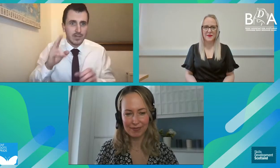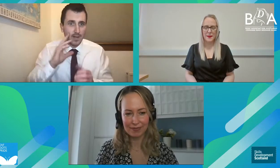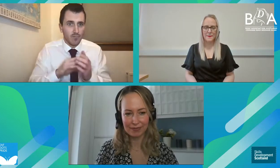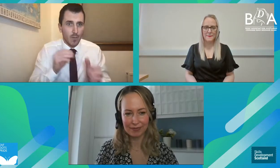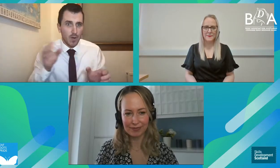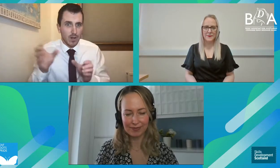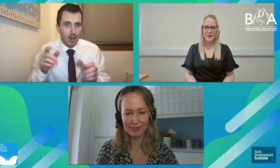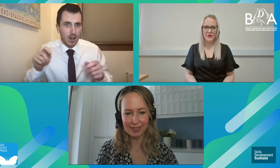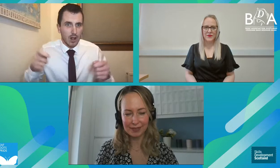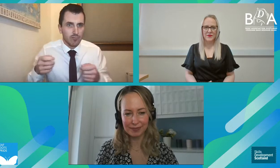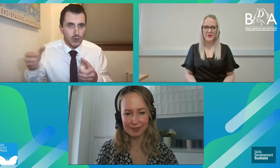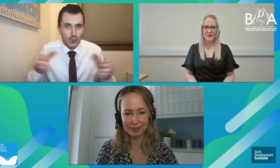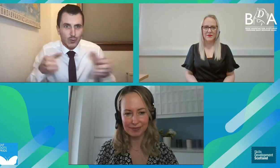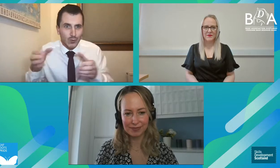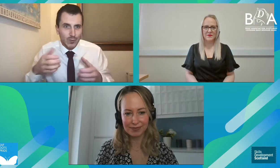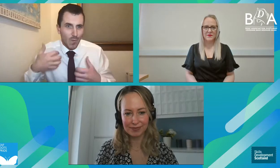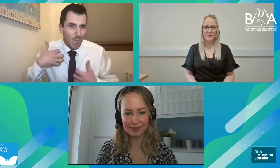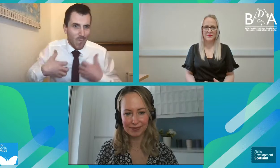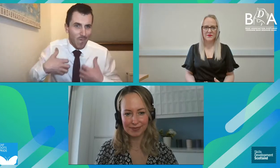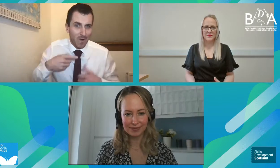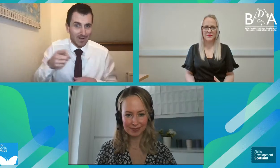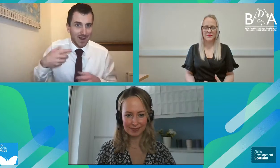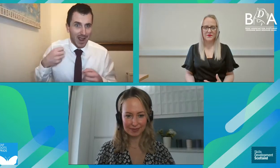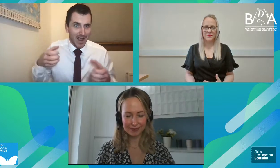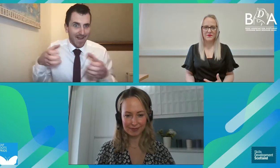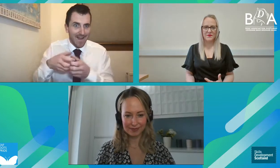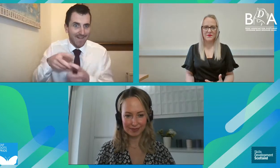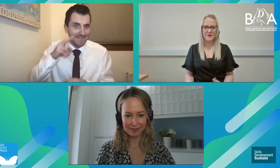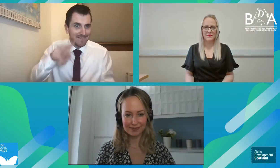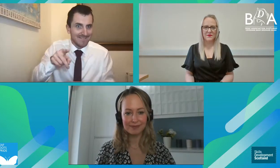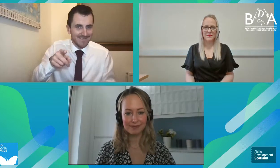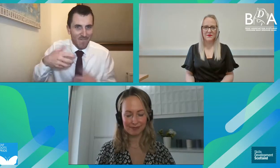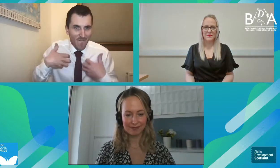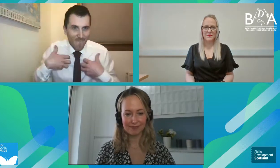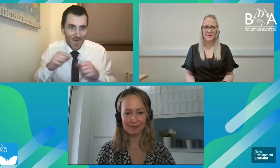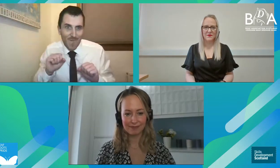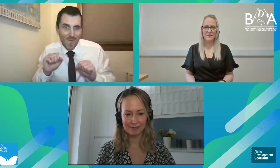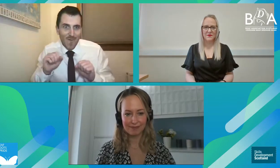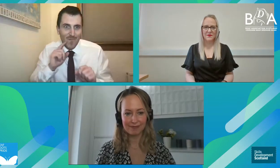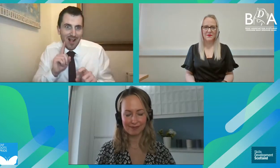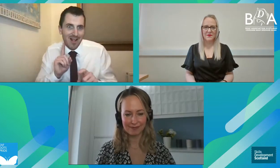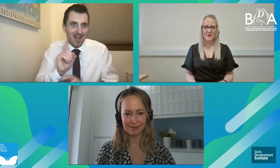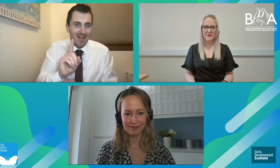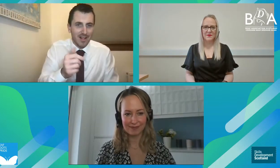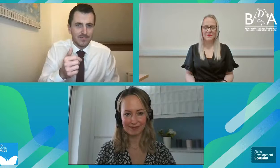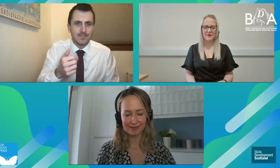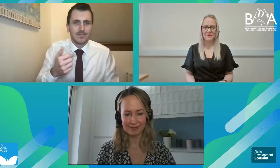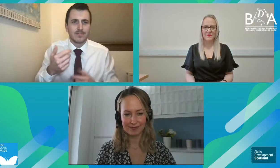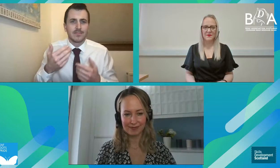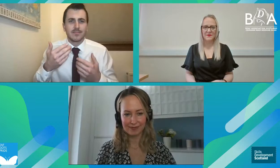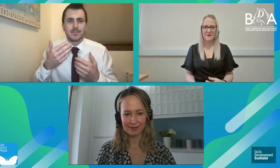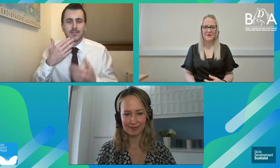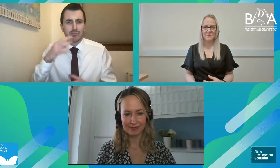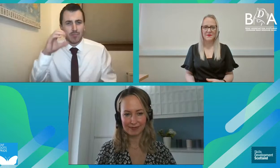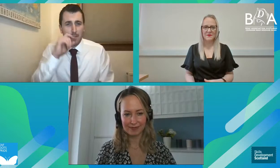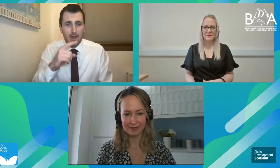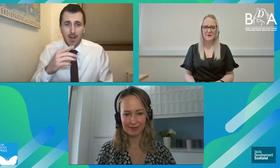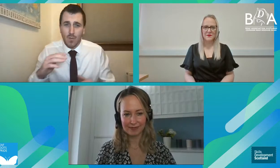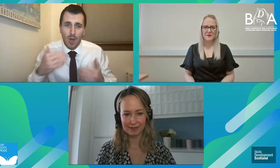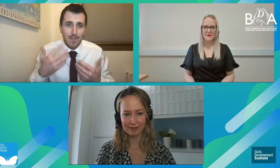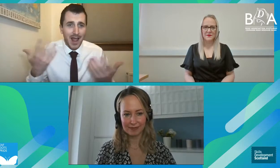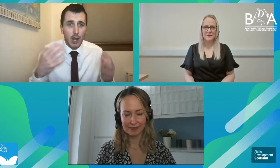And in addition, we have managed to secure some role models to talk about their journey. So this should be interesting to